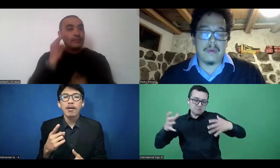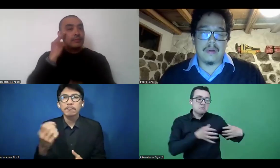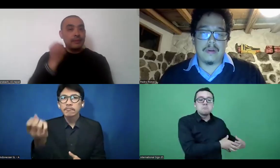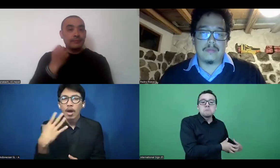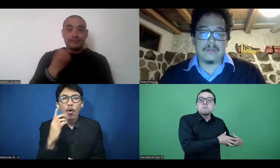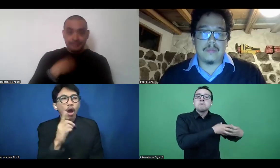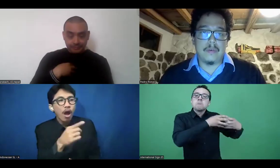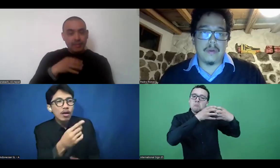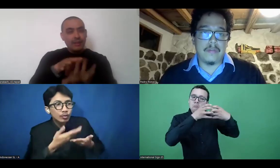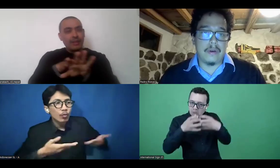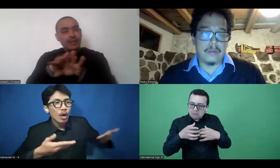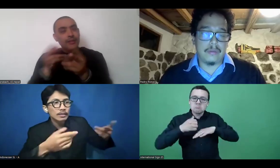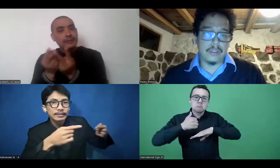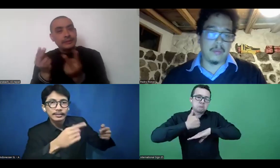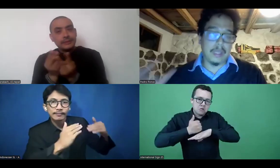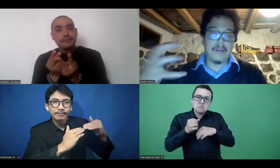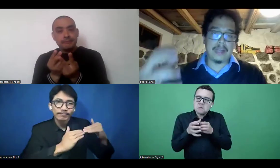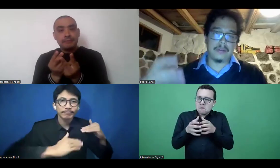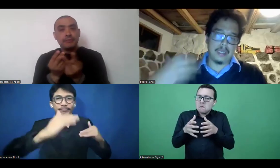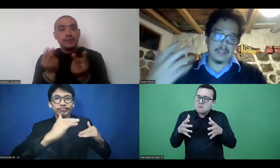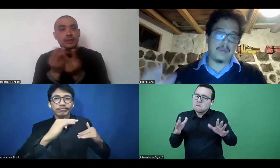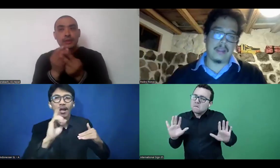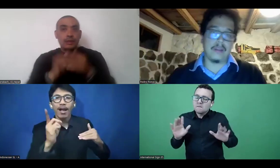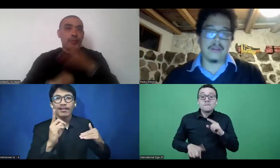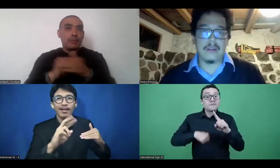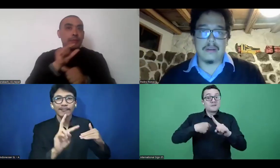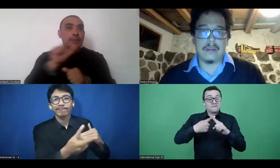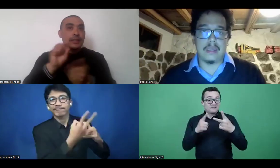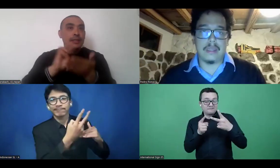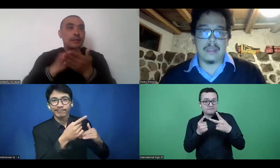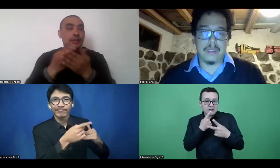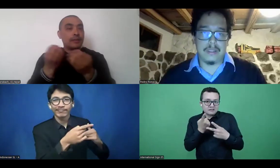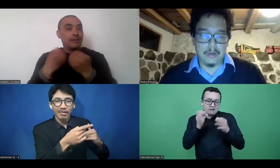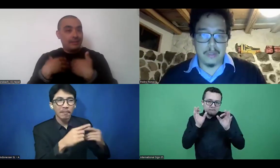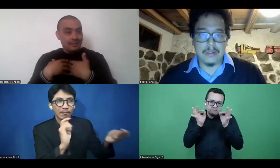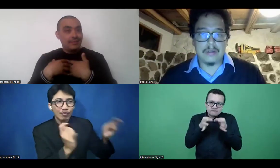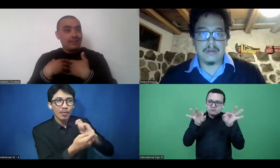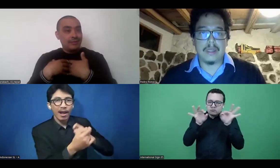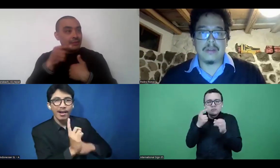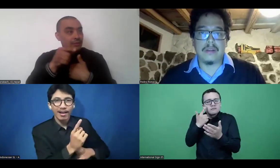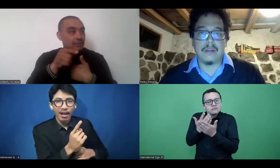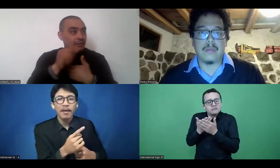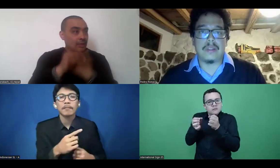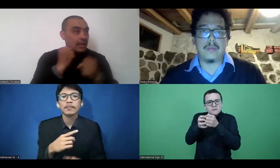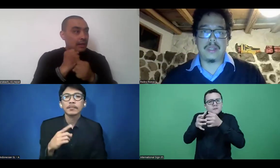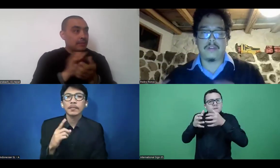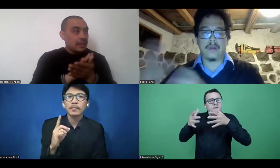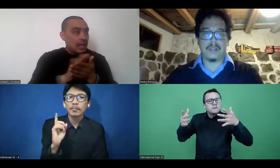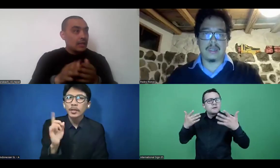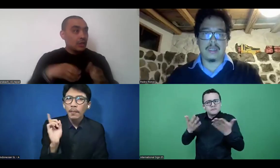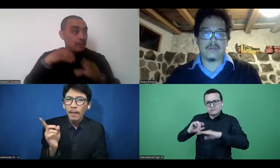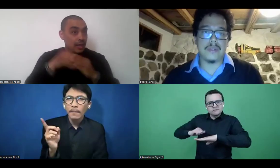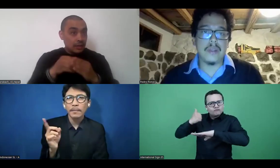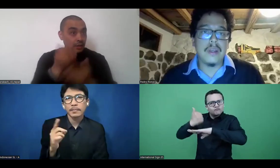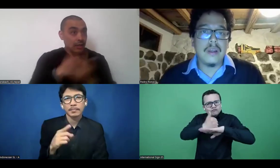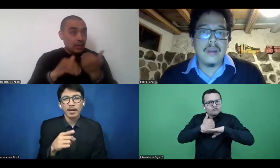them refer to some key factors that explain that there is this increase, right, in the participation of